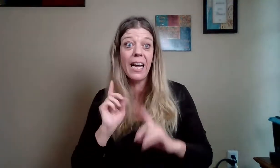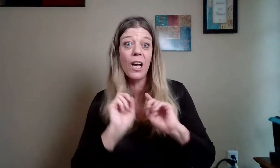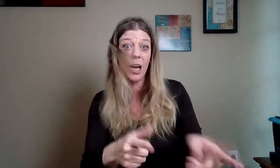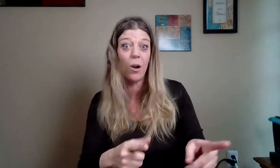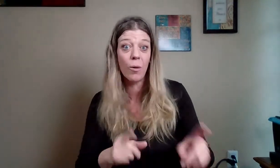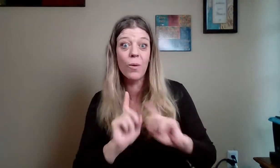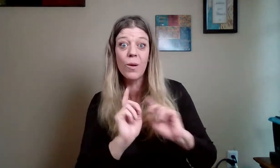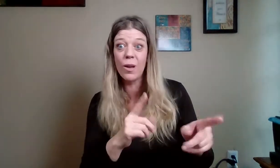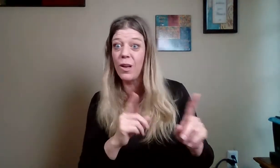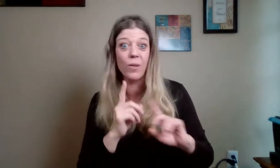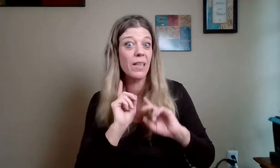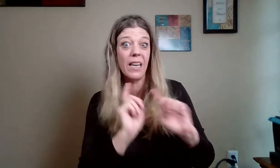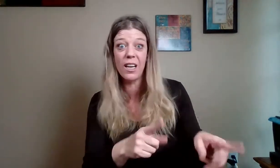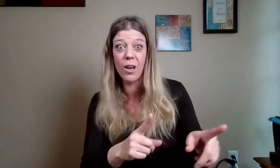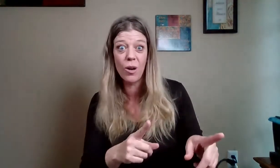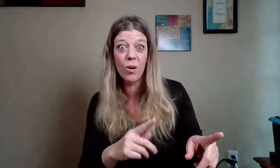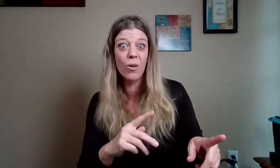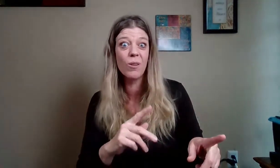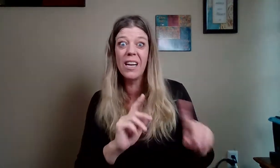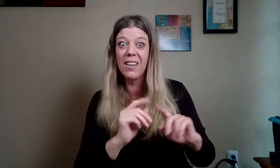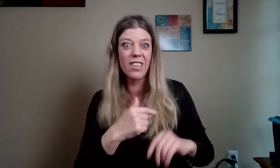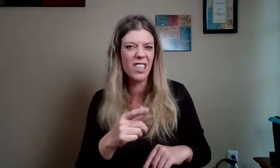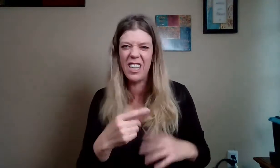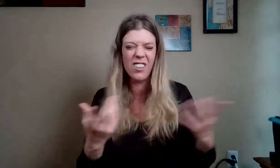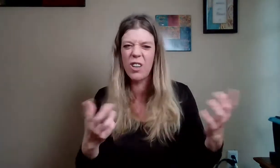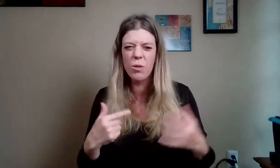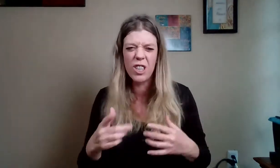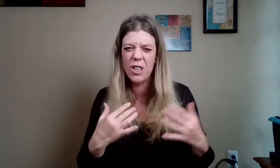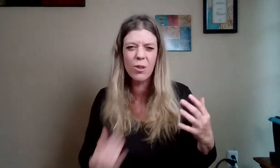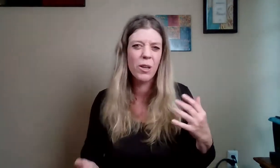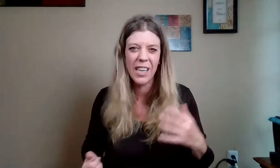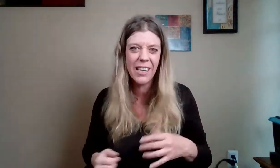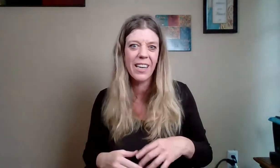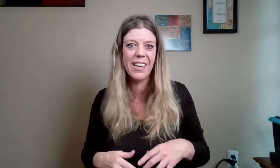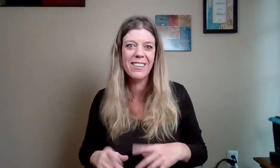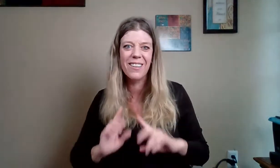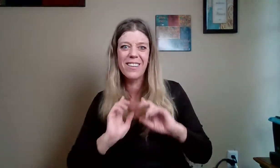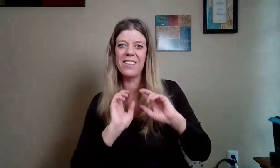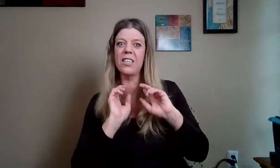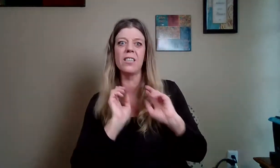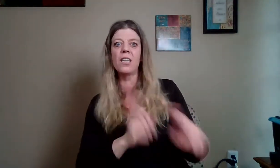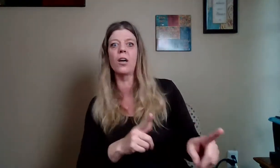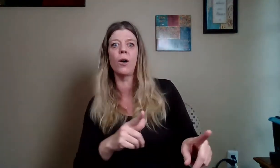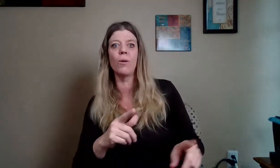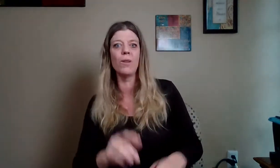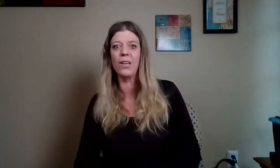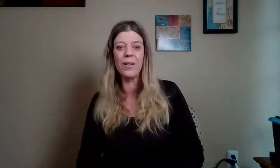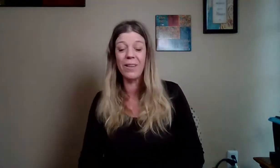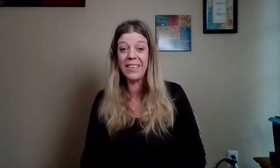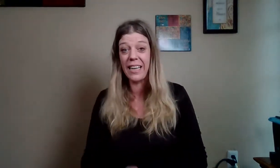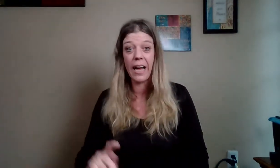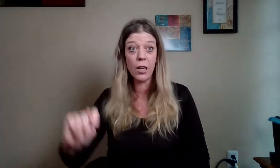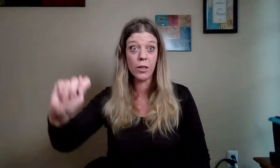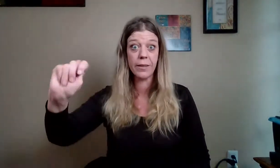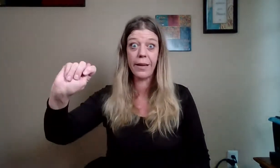say go. You don't say go. There's no to or ing, so there's just go. You don't even say that. You're just